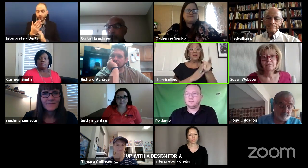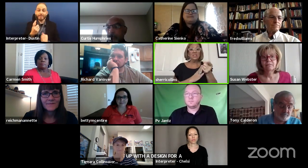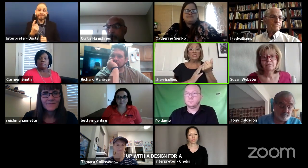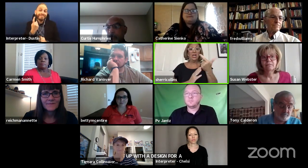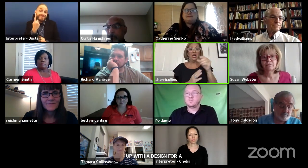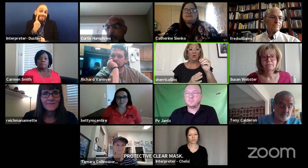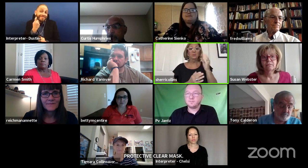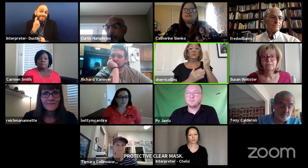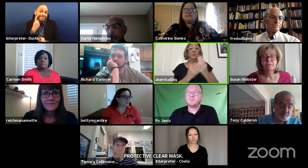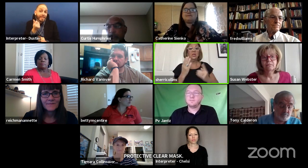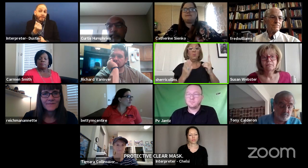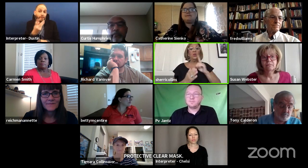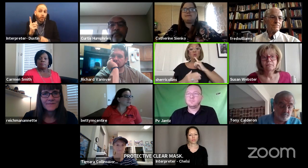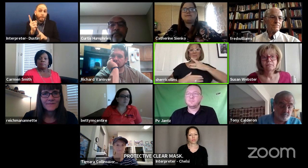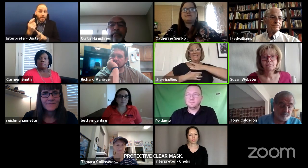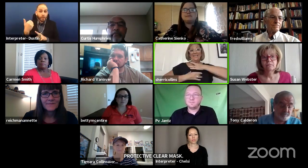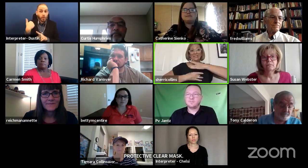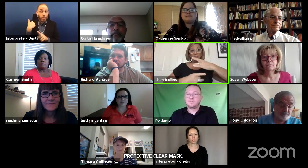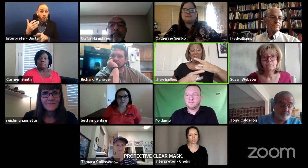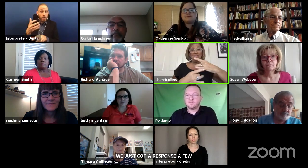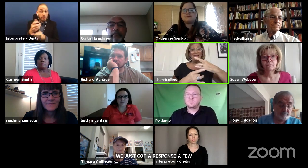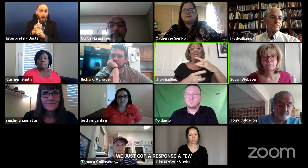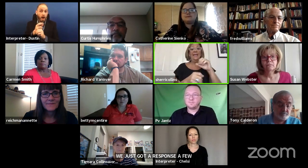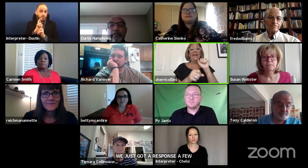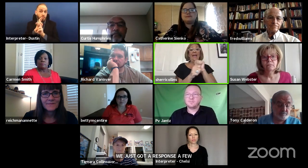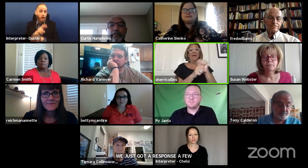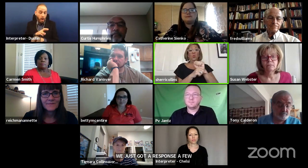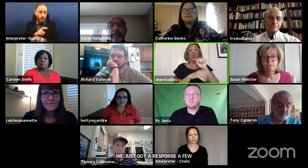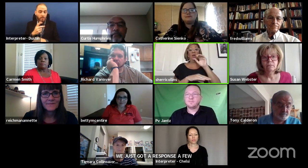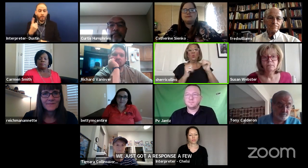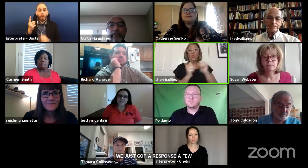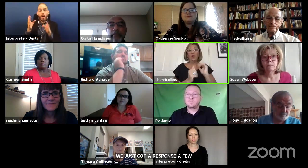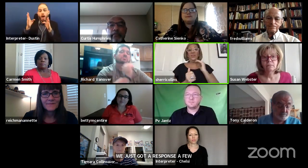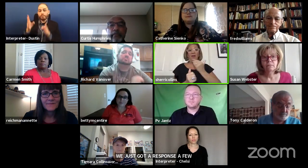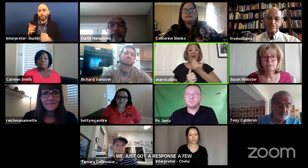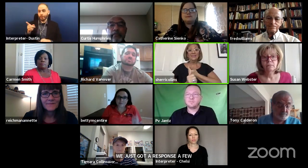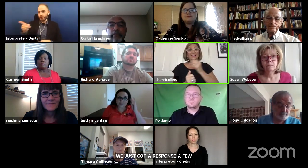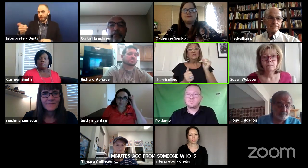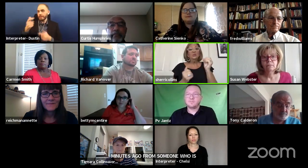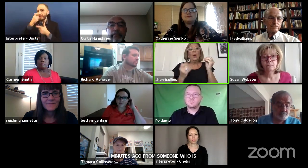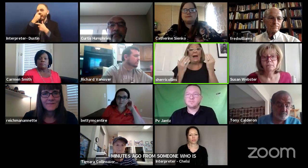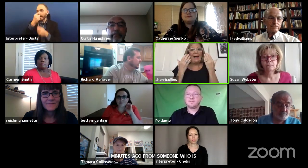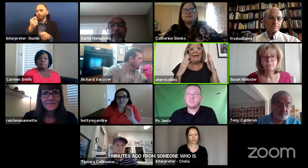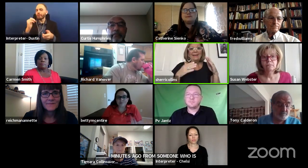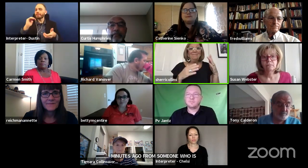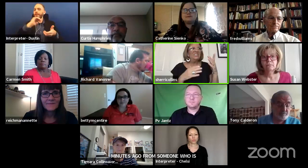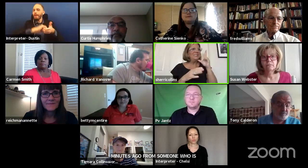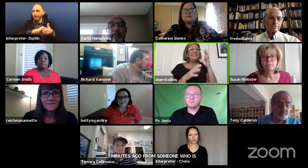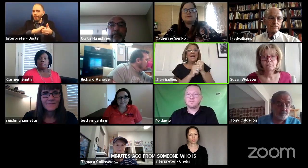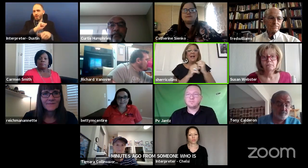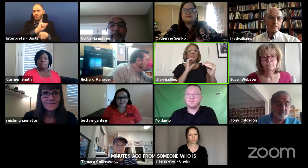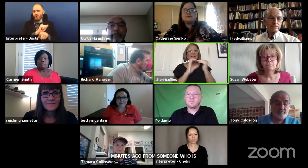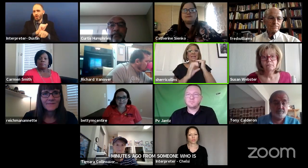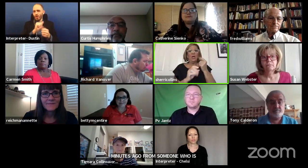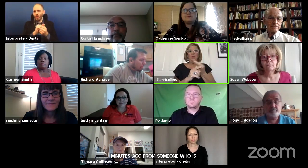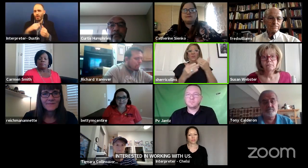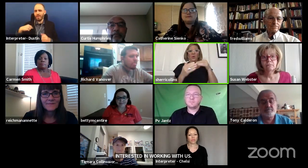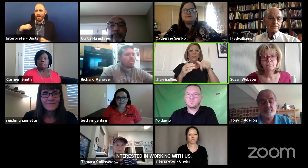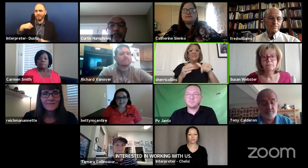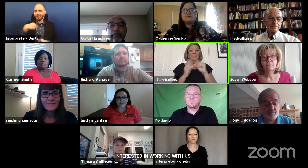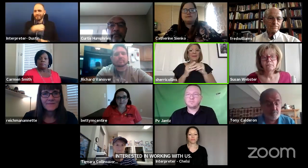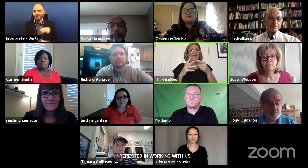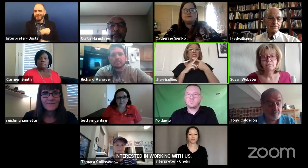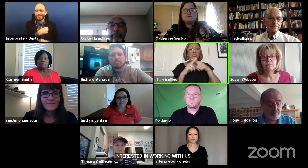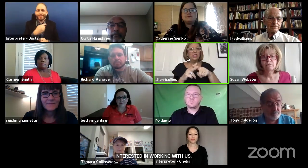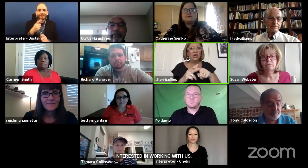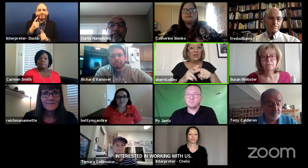few minutes ago from someone who is interested in working with us. So I just got the email before